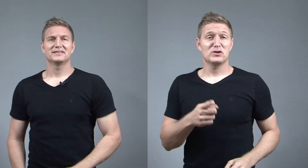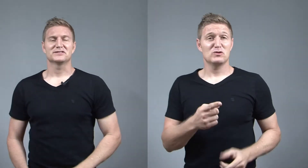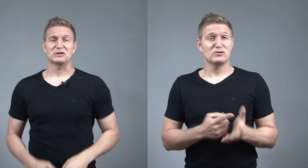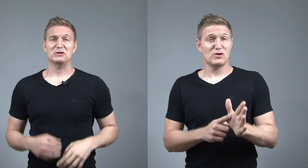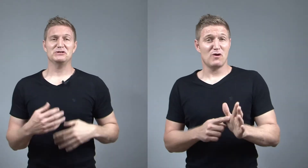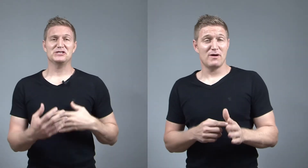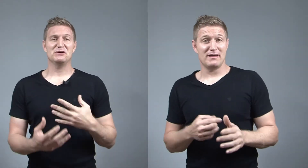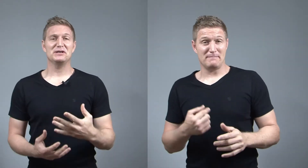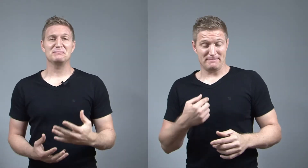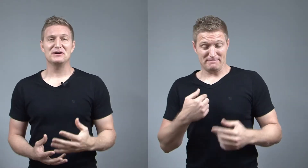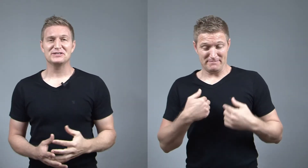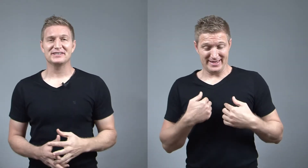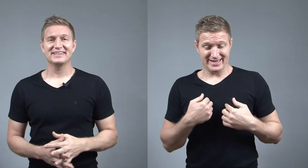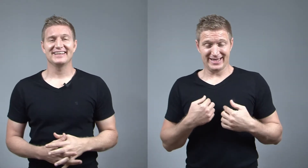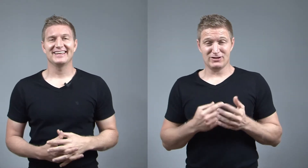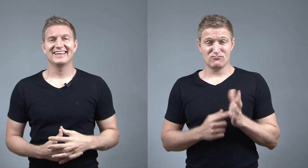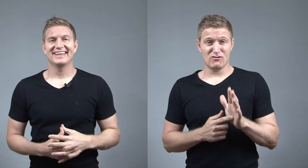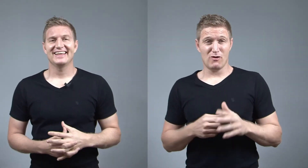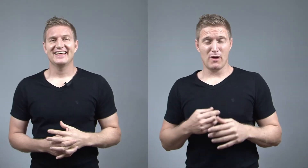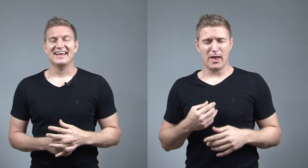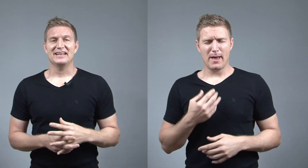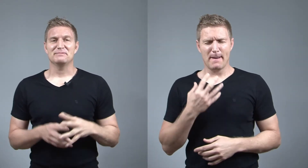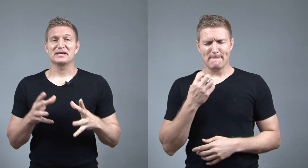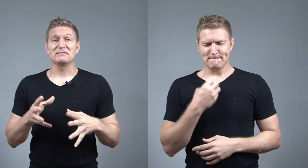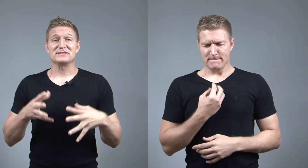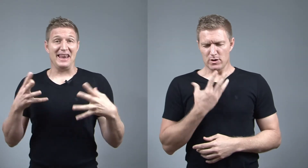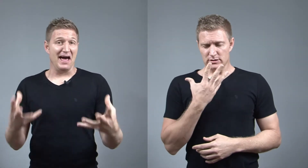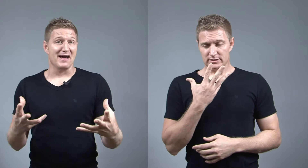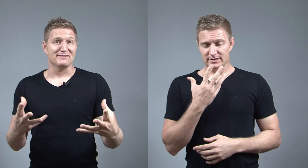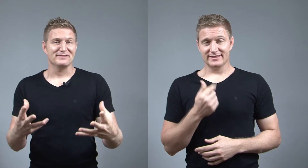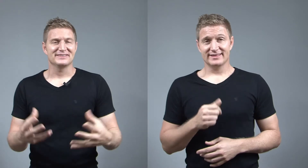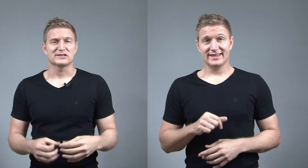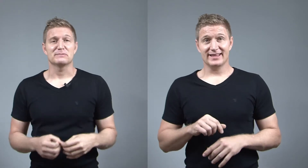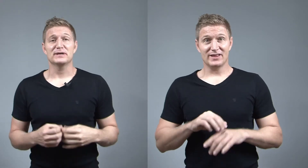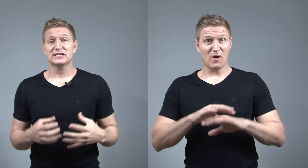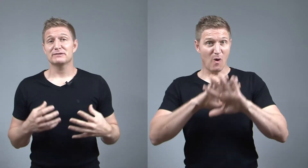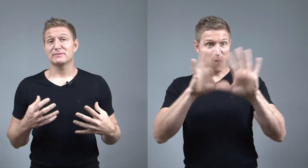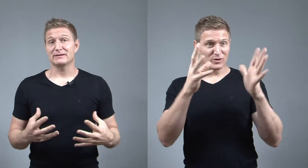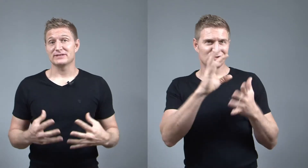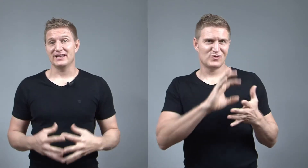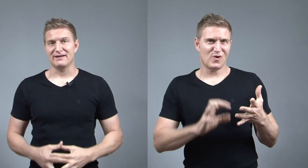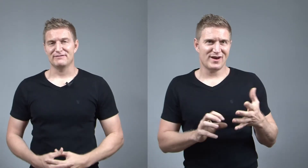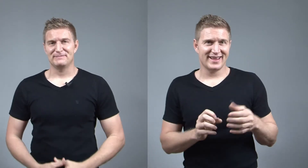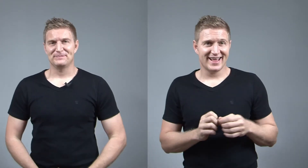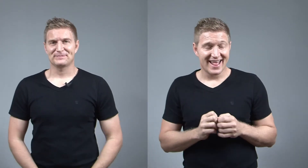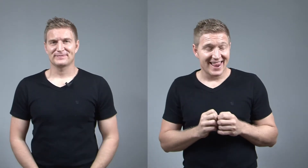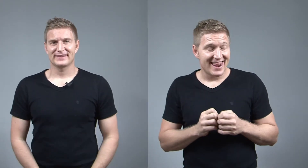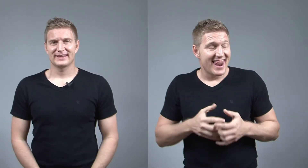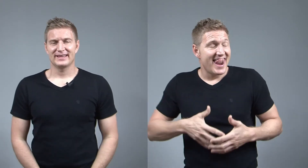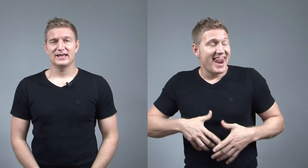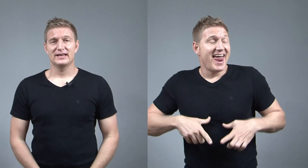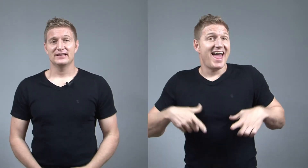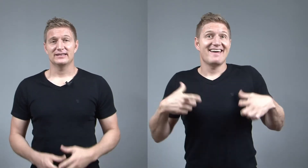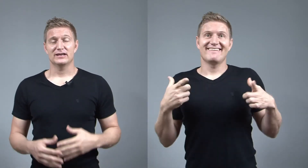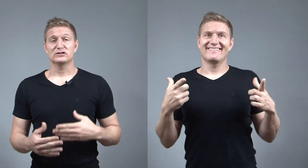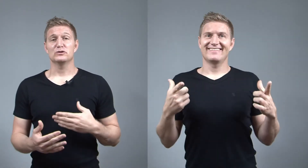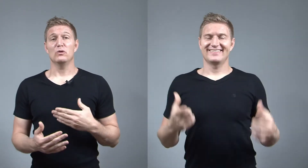so you show an emotion and it becomes alive. So the picture becomes alive. Now, to